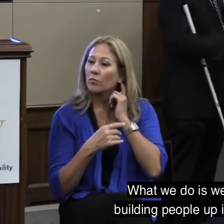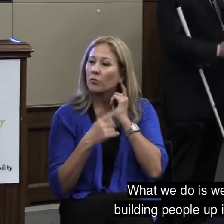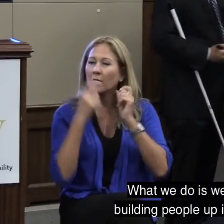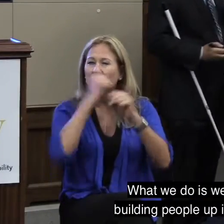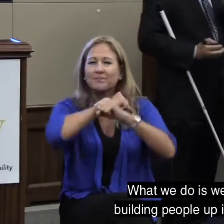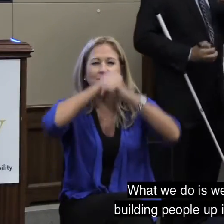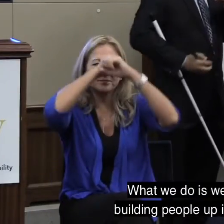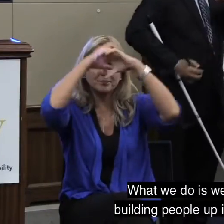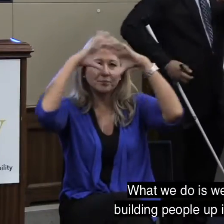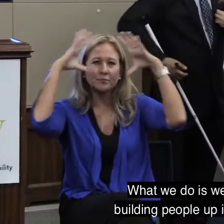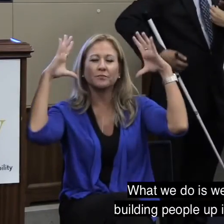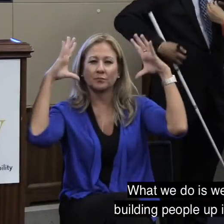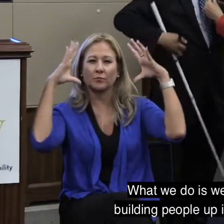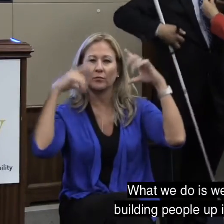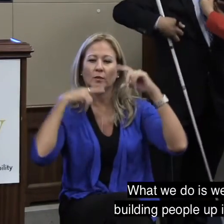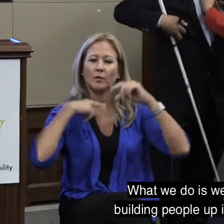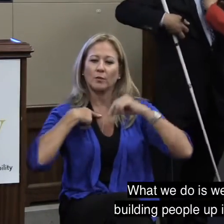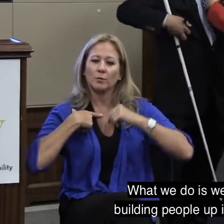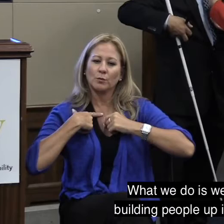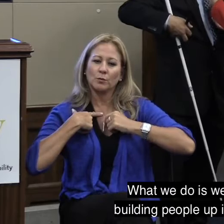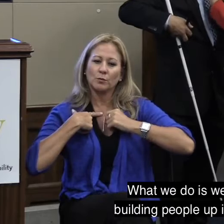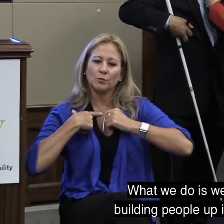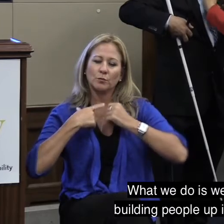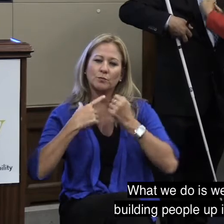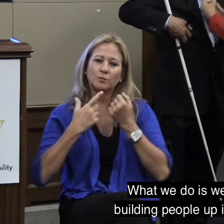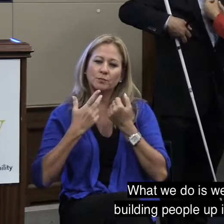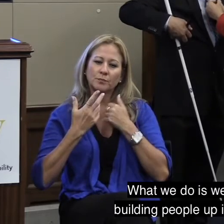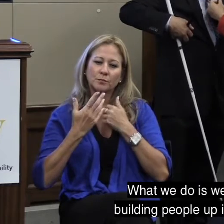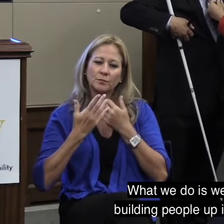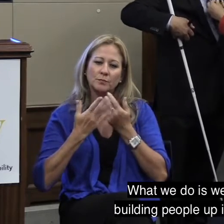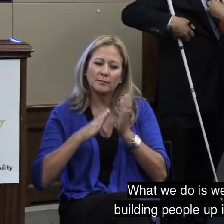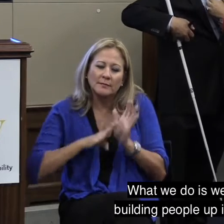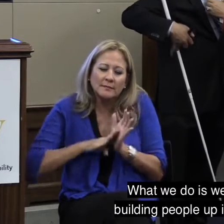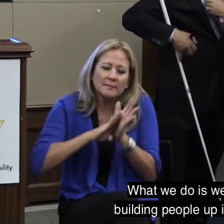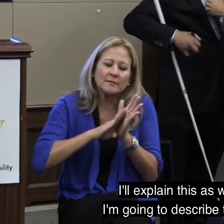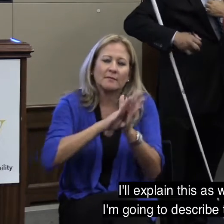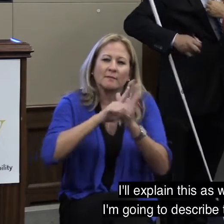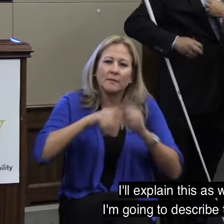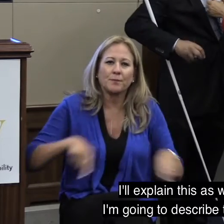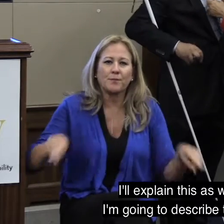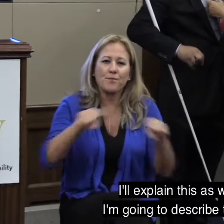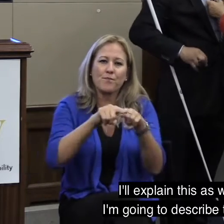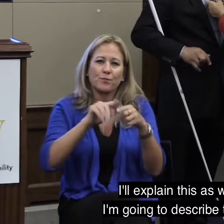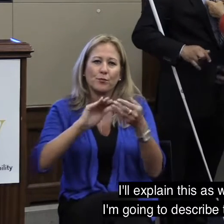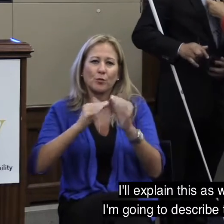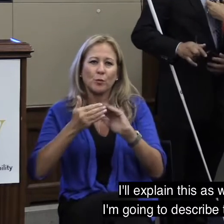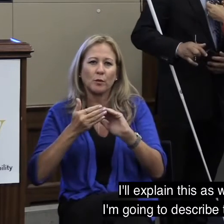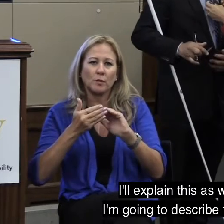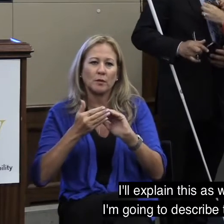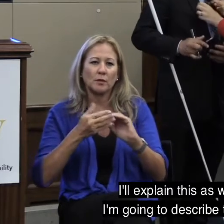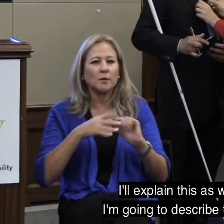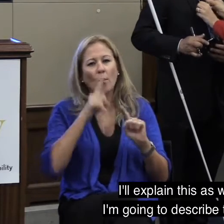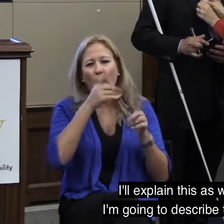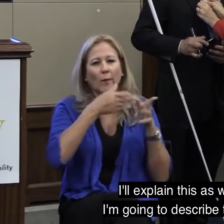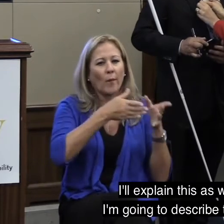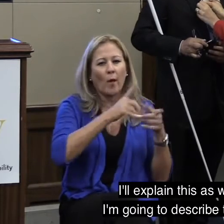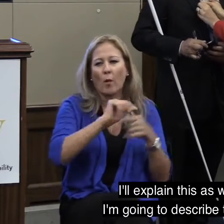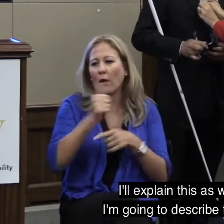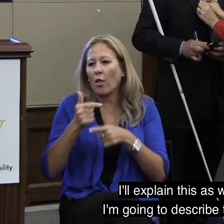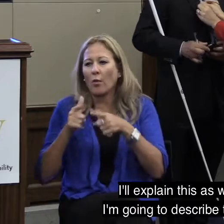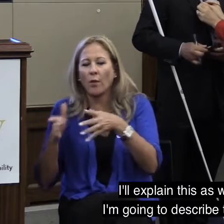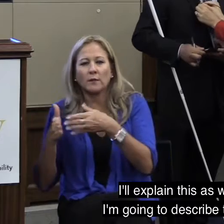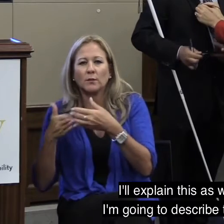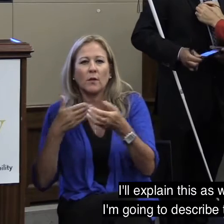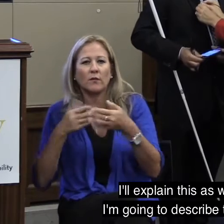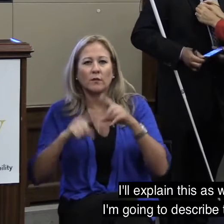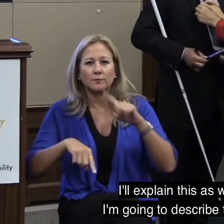imagine ourselves building people up Clip it to your tie. in one way or another. And I'll explain this as we draw this out here.